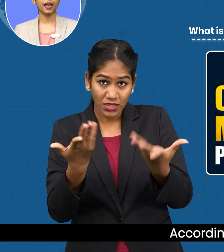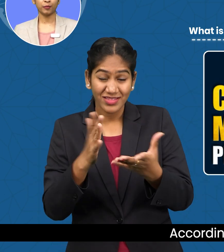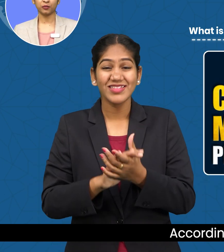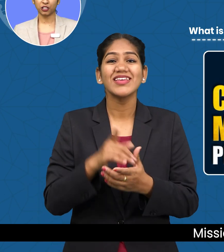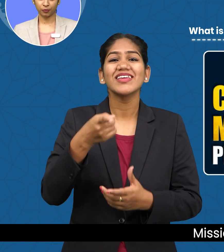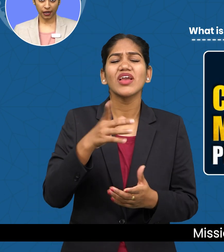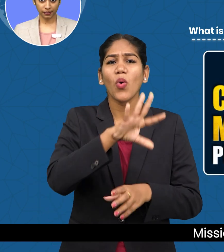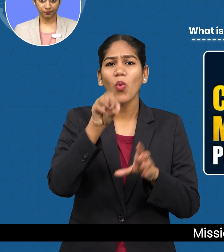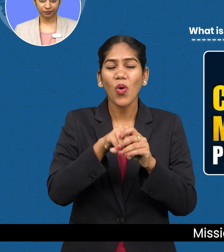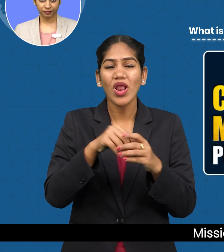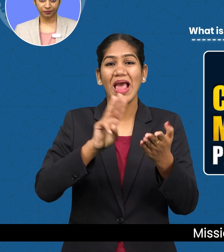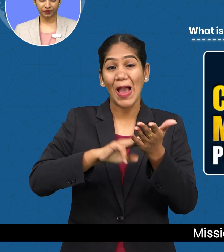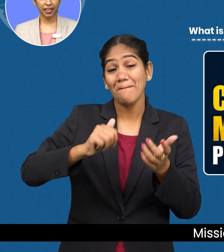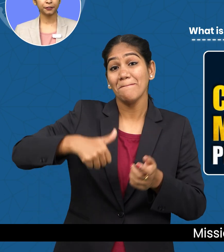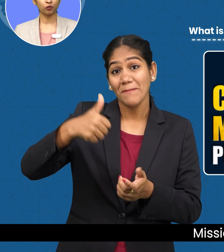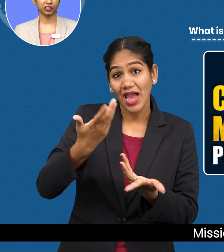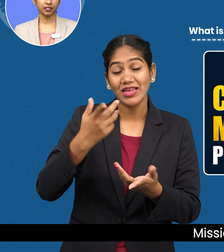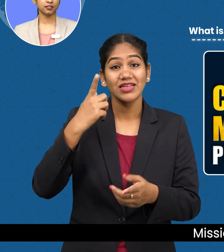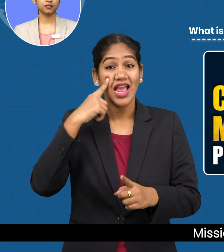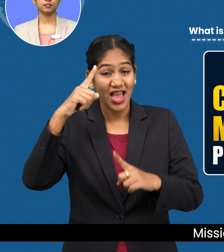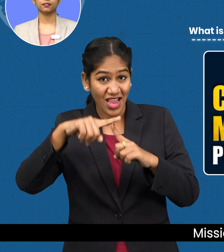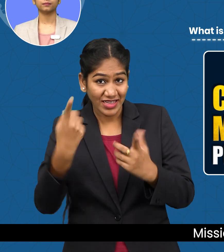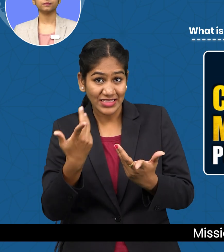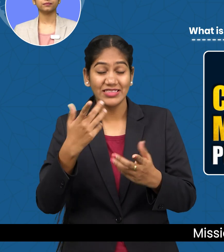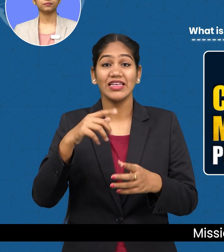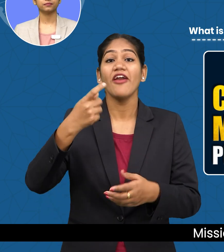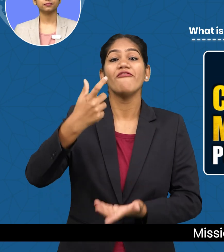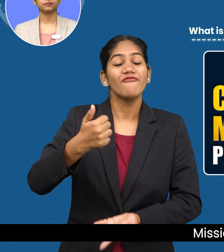According to the Cabinet Mission Plan, 1946,